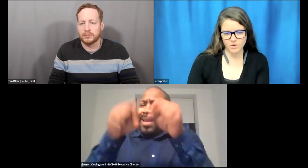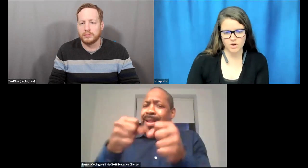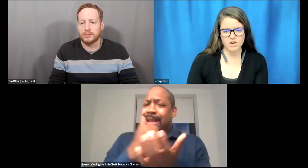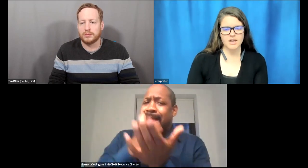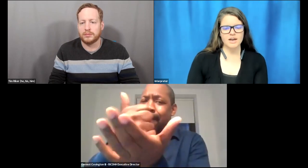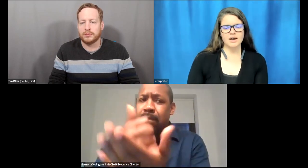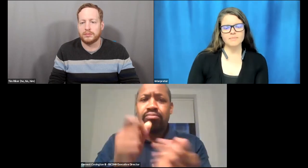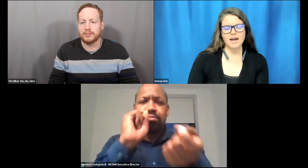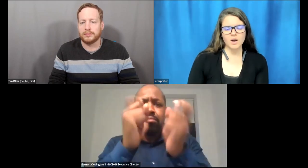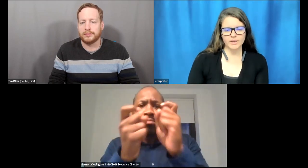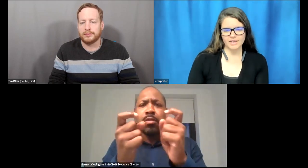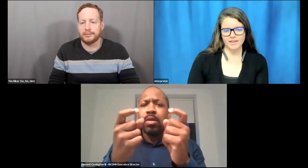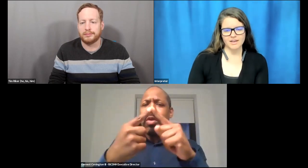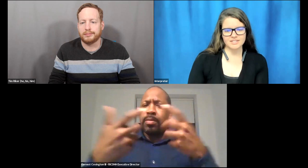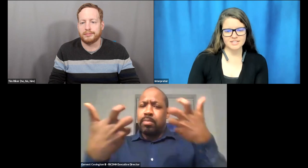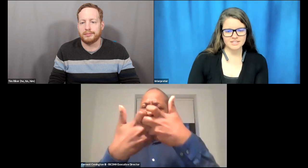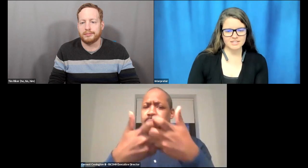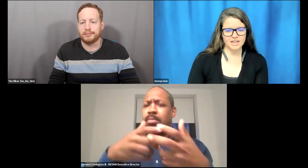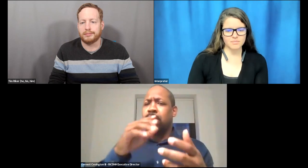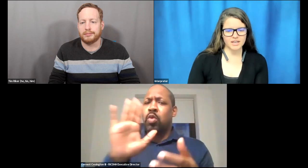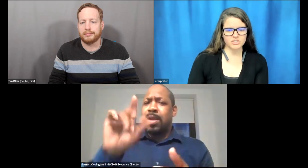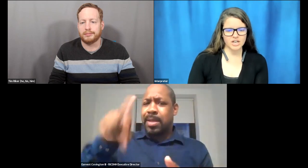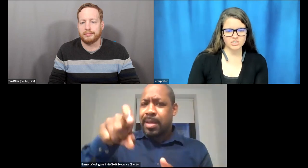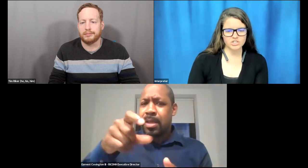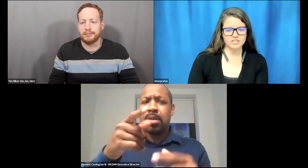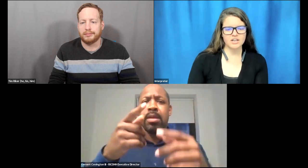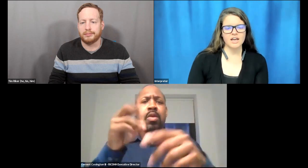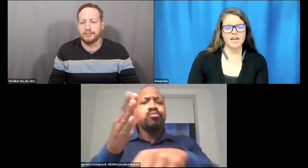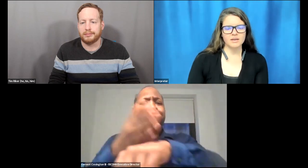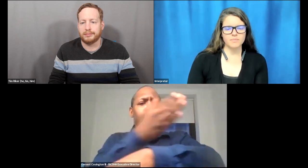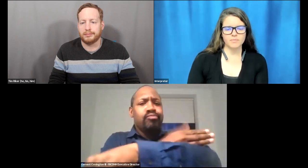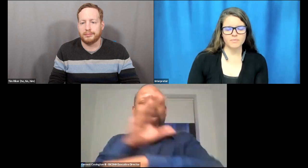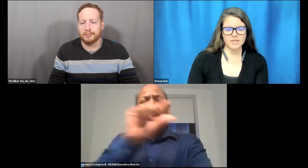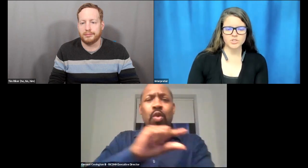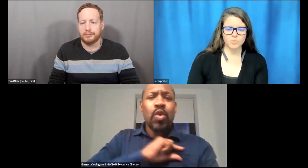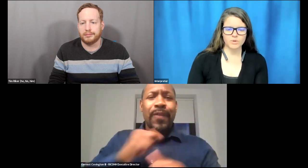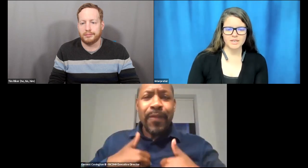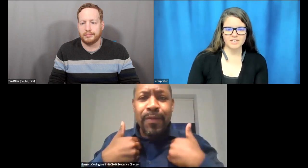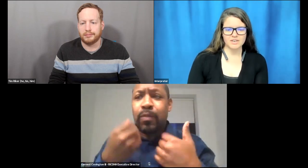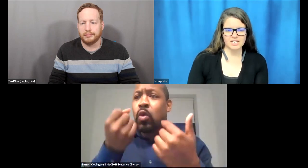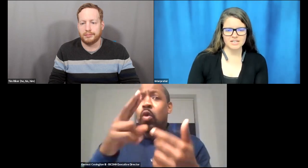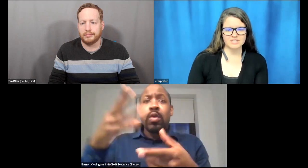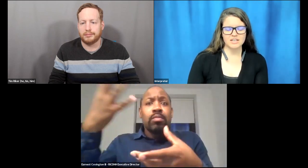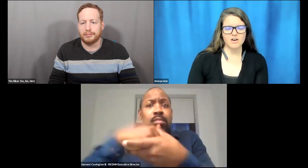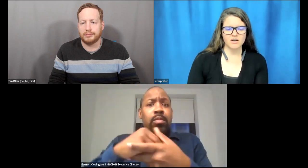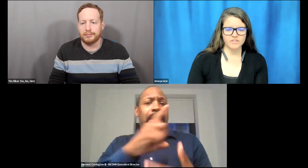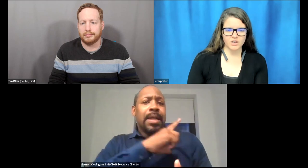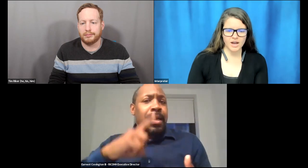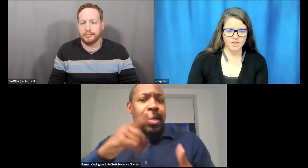or how we can assist and make changes and make sure we're meeting the needs of a high